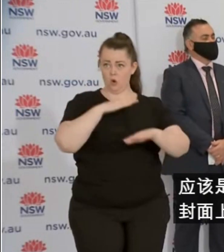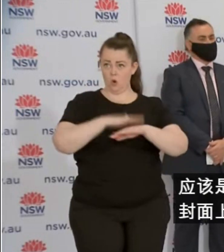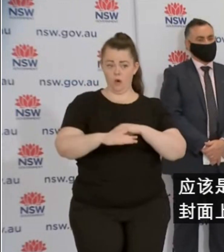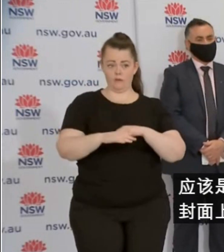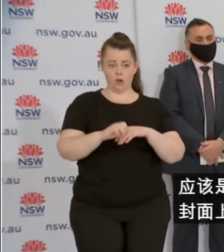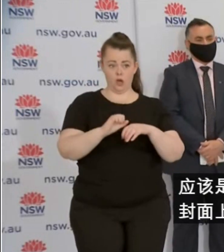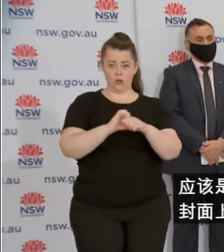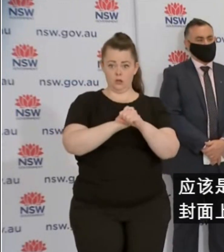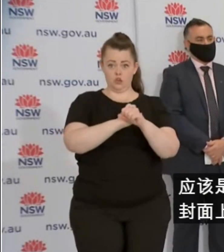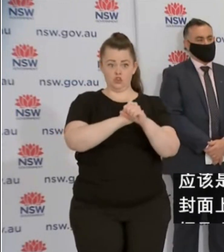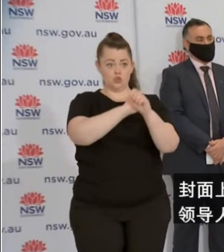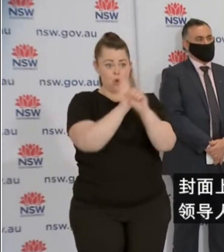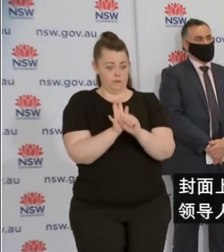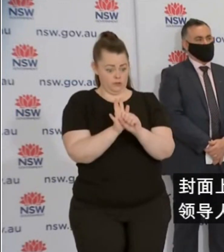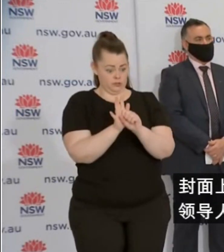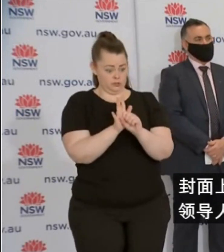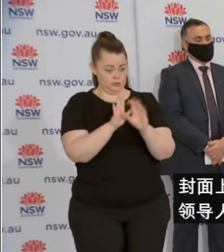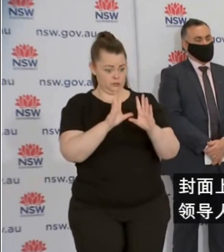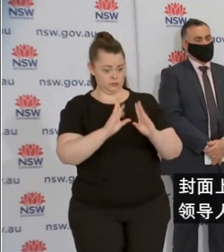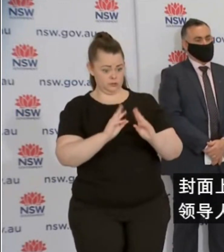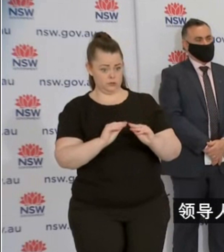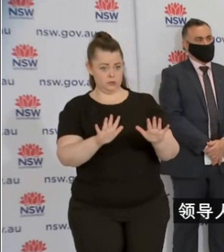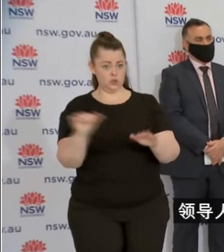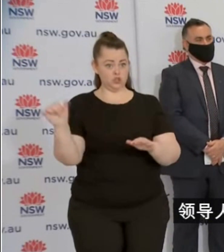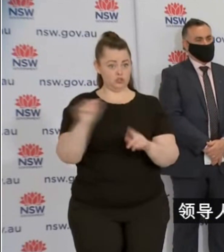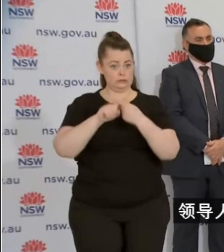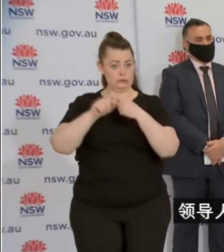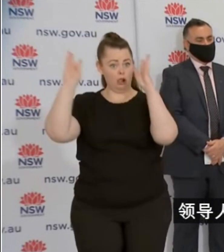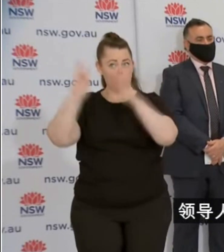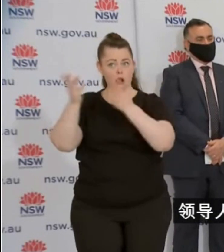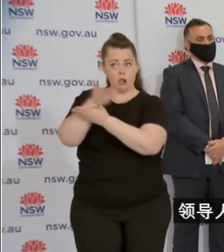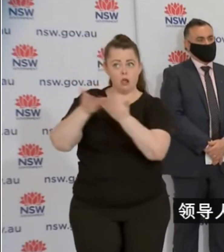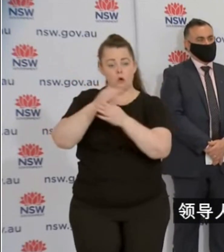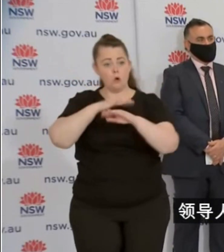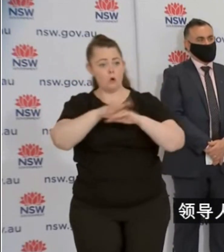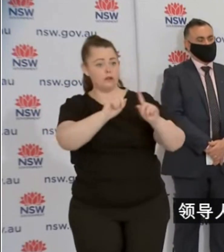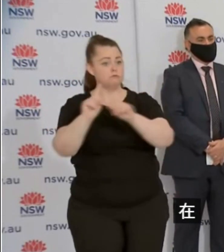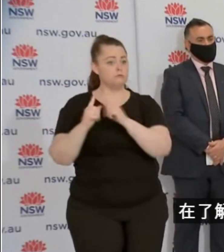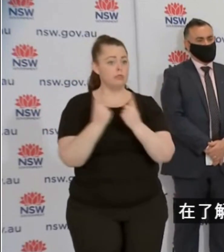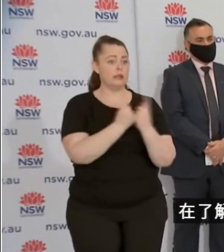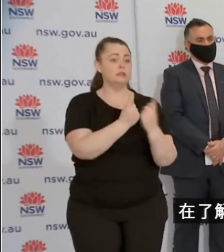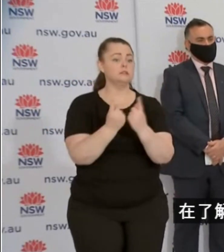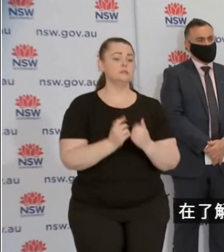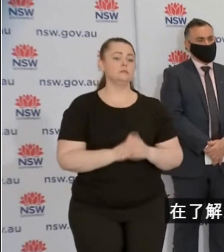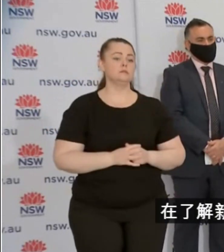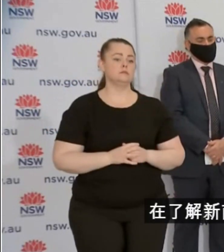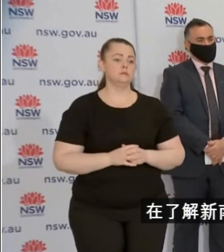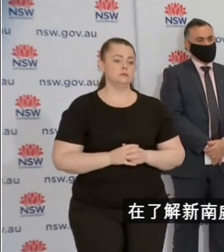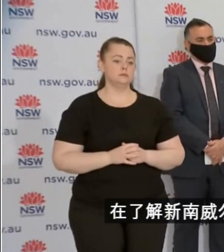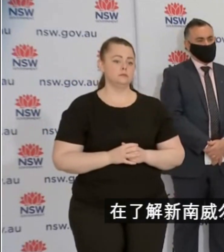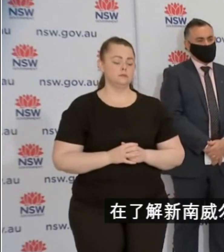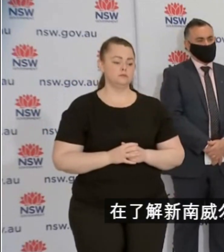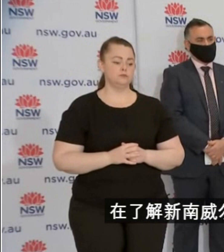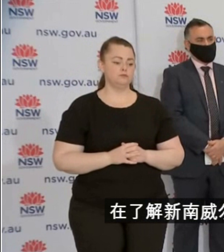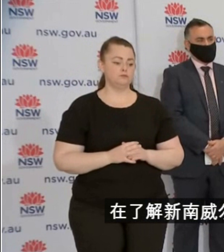I think most of the state leaders and chief ministers are coming round to what the experience has been in New South Wales. I think